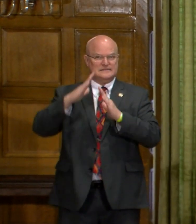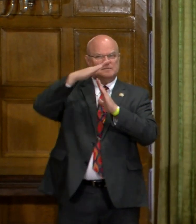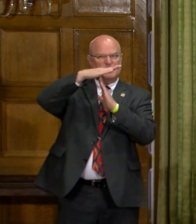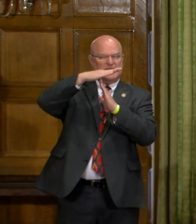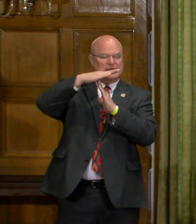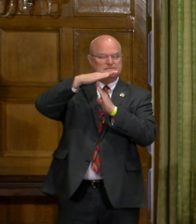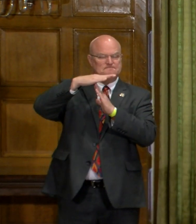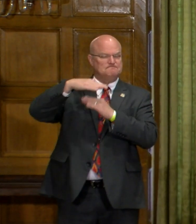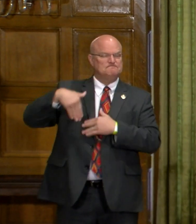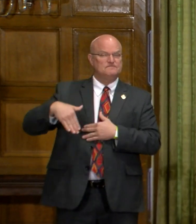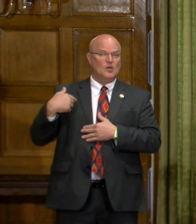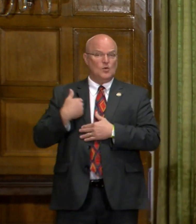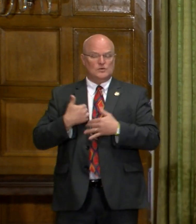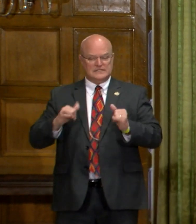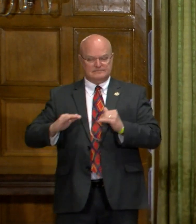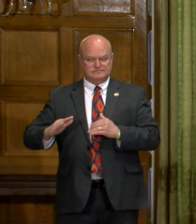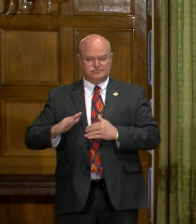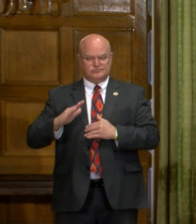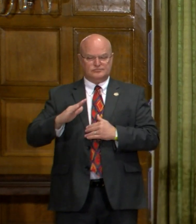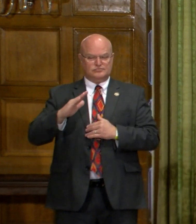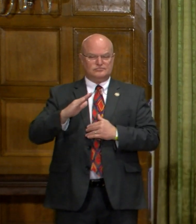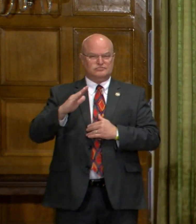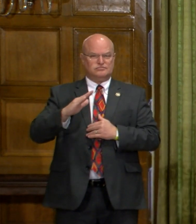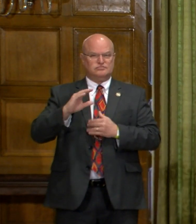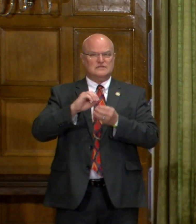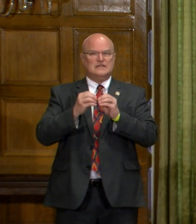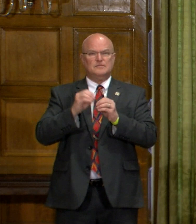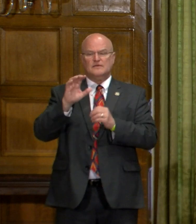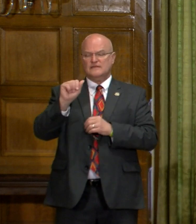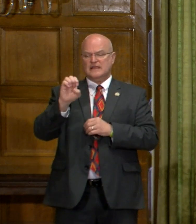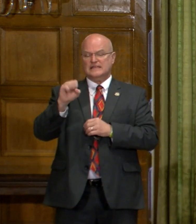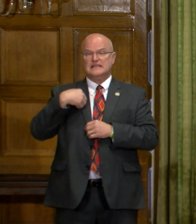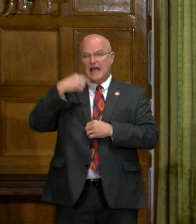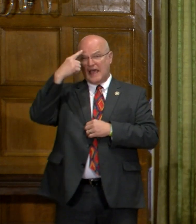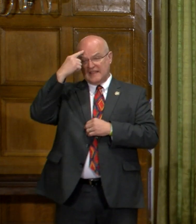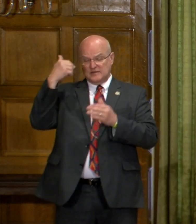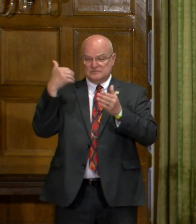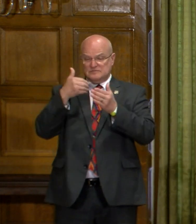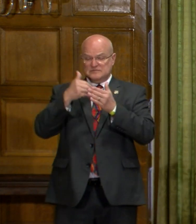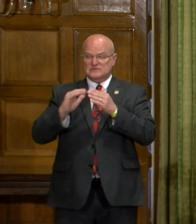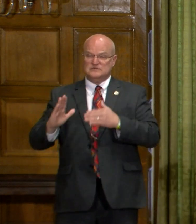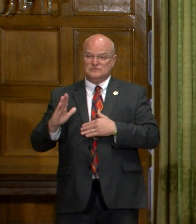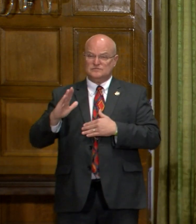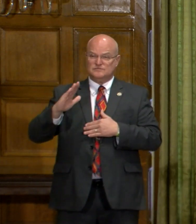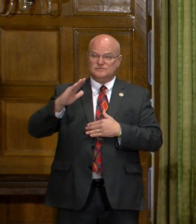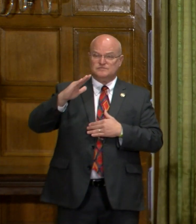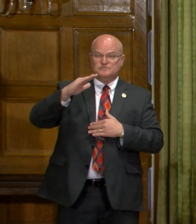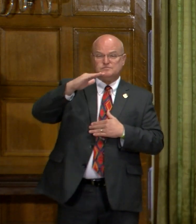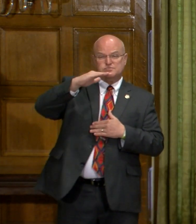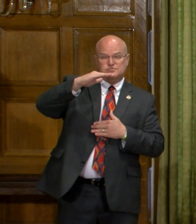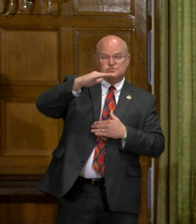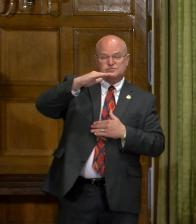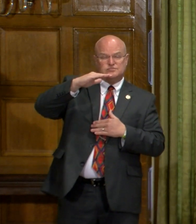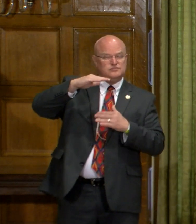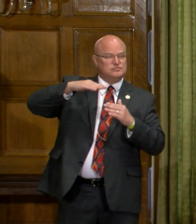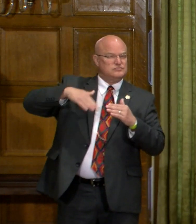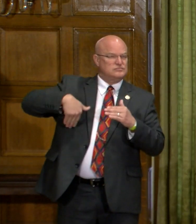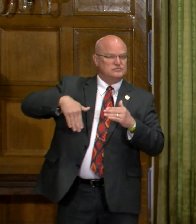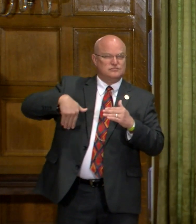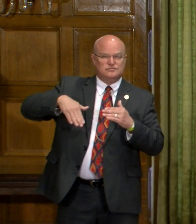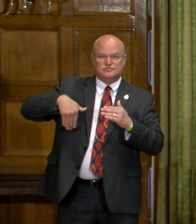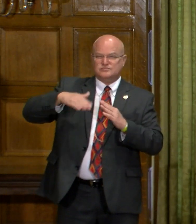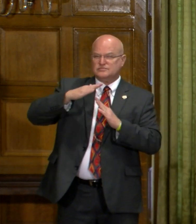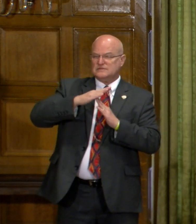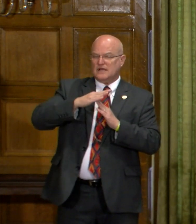peak. We're still going up in the number of cases. I do think we're getting close to the plateau, but we're not yet at the